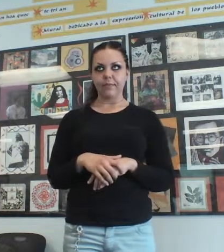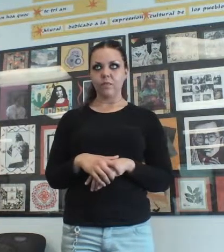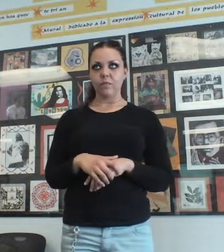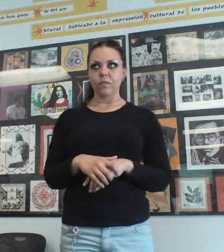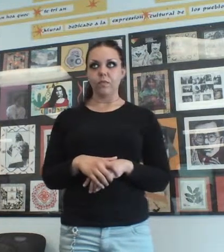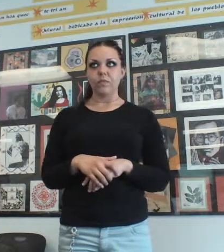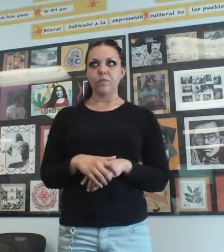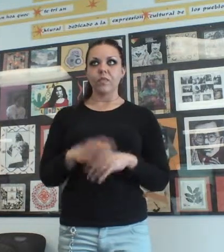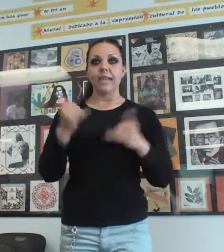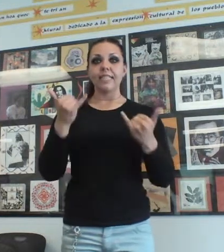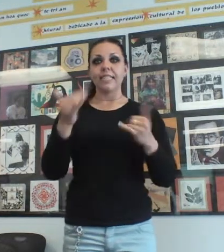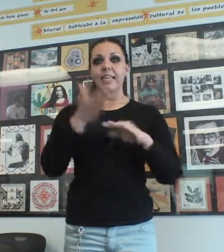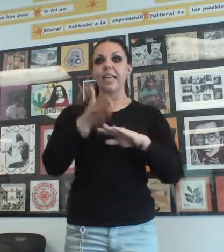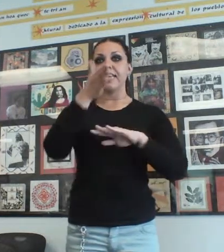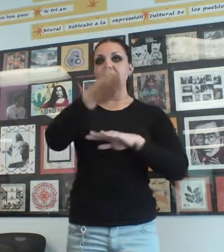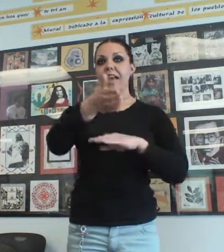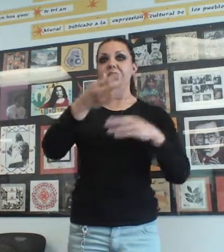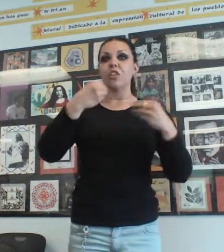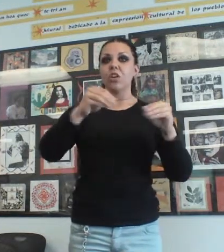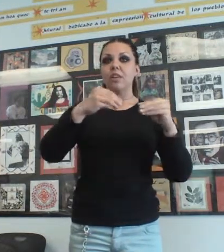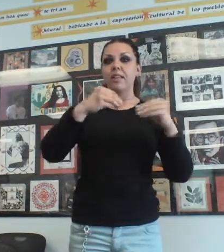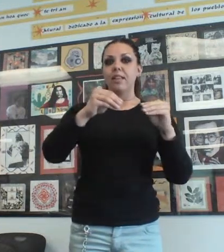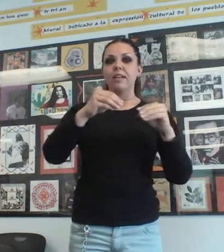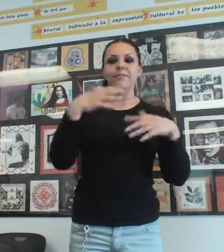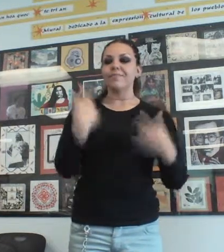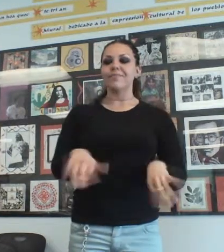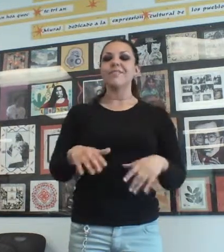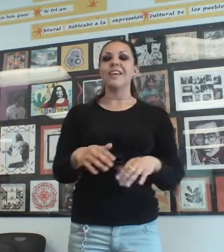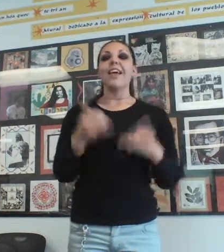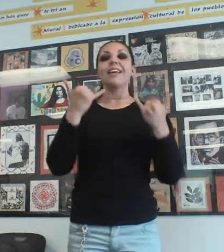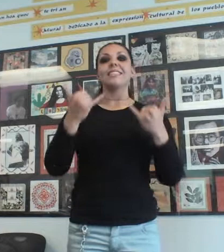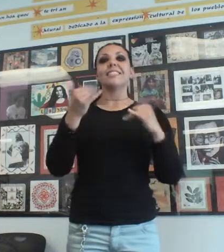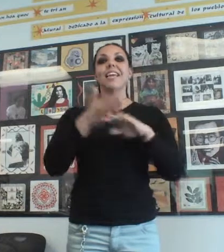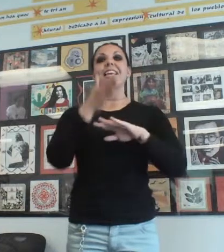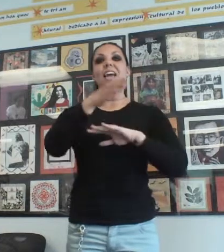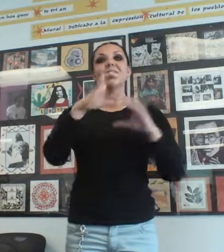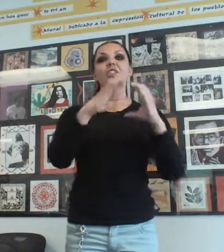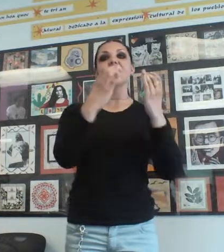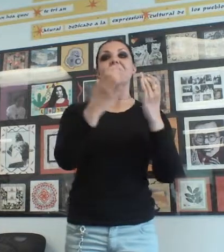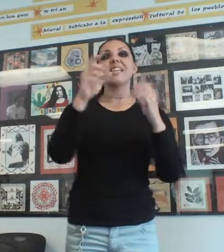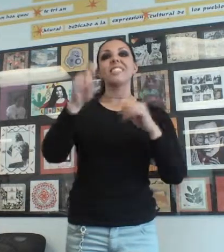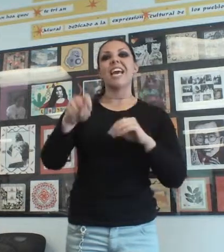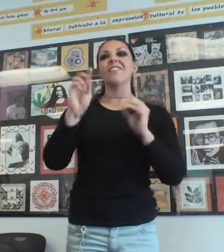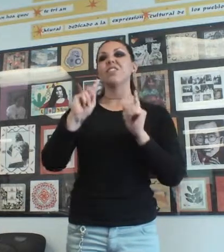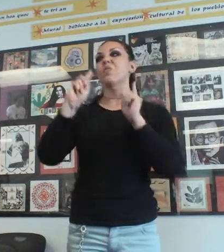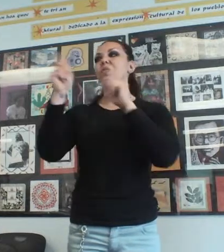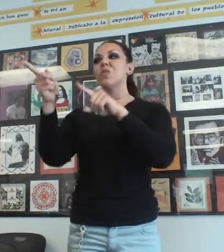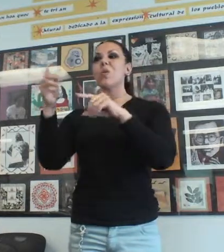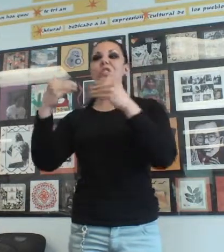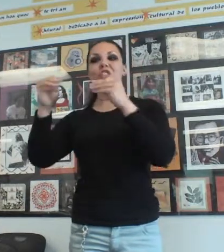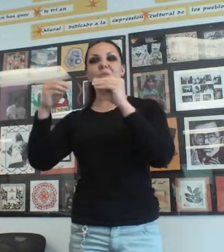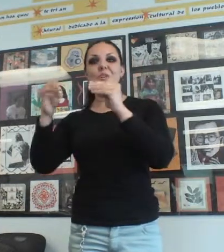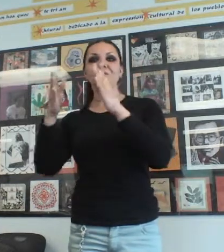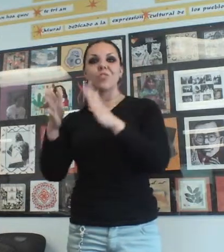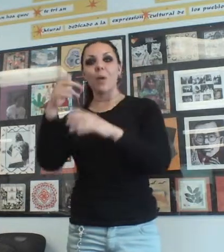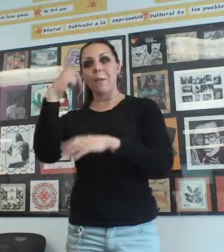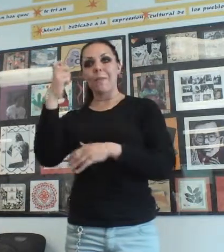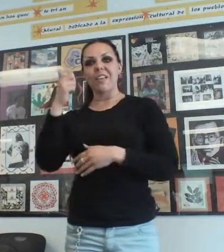Today after class, I have to go to the grocery store because my house is empty and there's nothing in my refrigerator. So I have to get milk. My husband